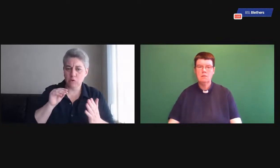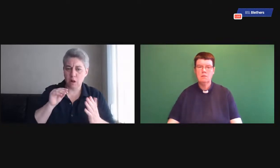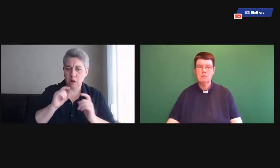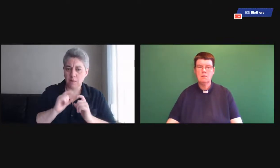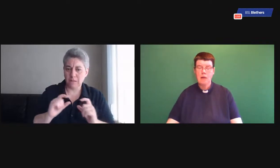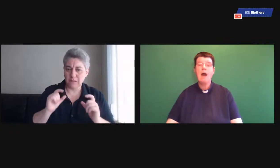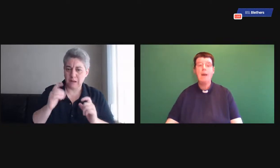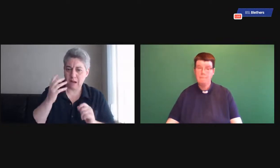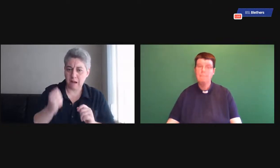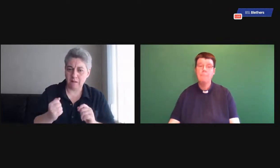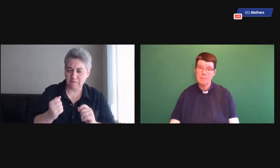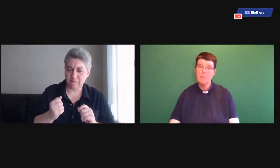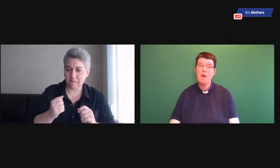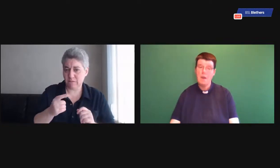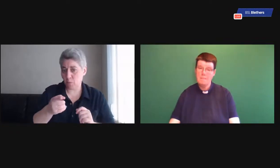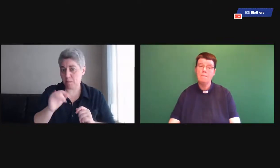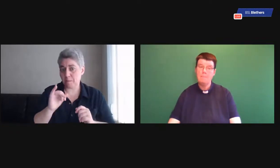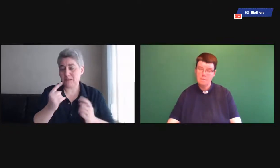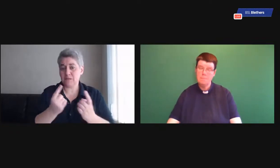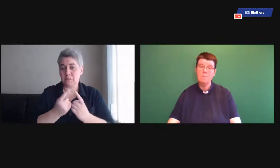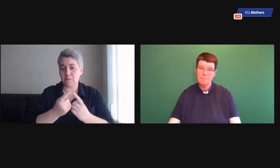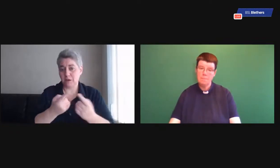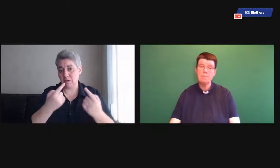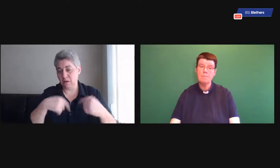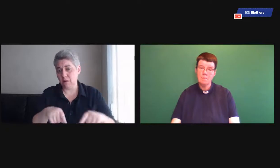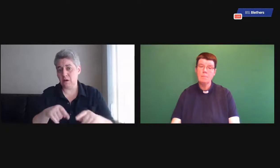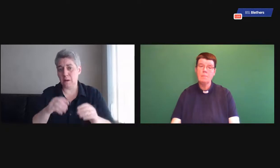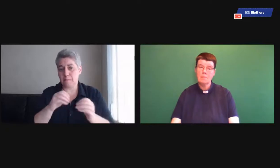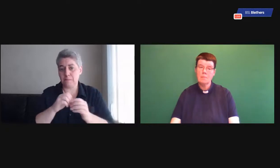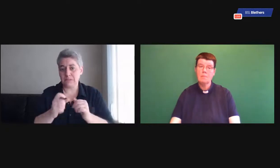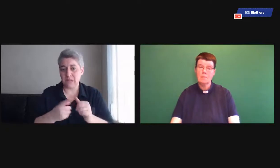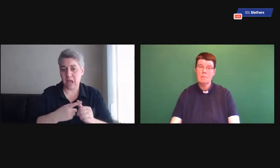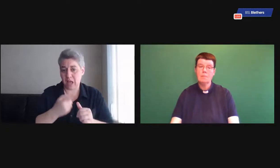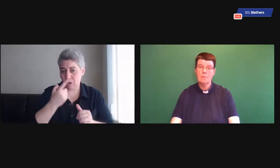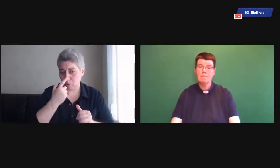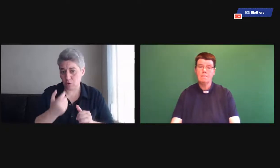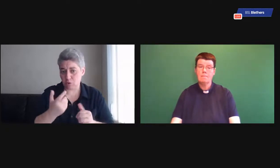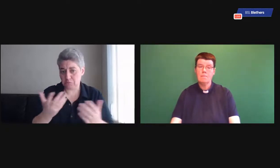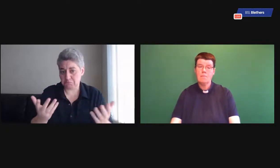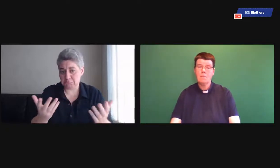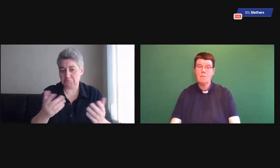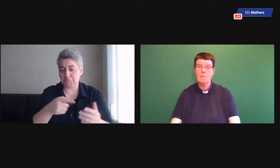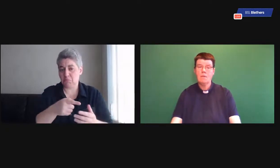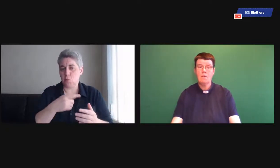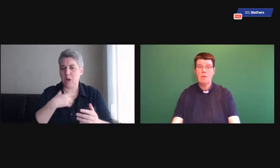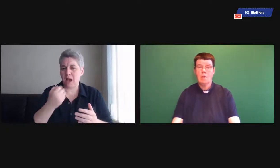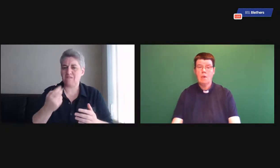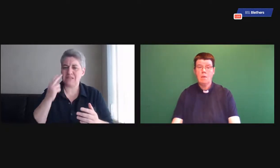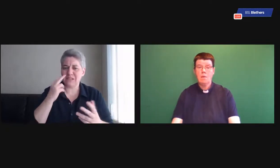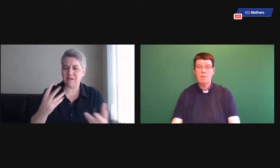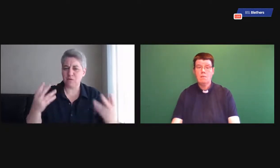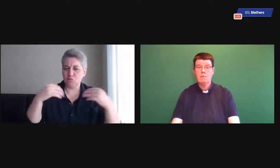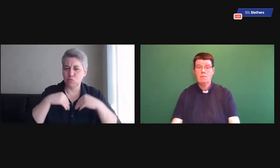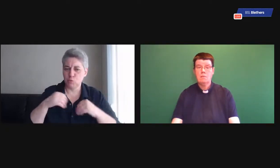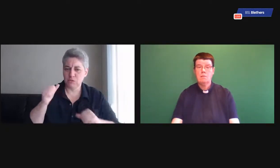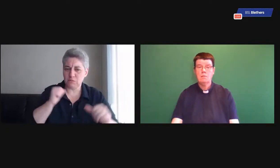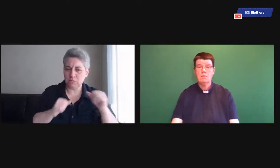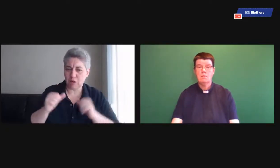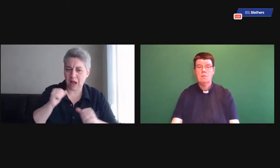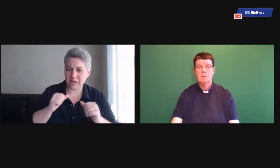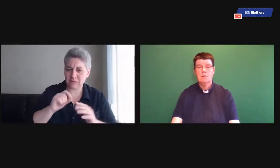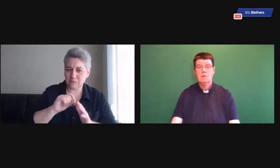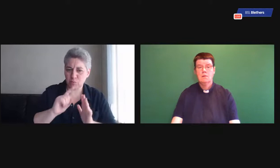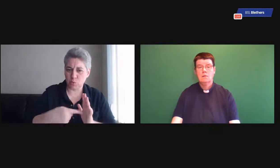young people out there that would see you as a role model, Mary, and that's something that, by being on